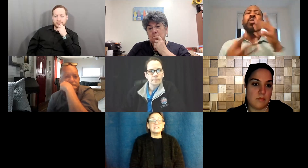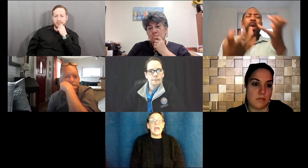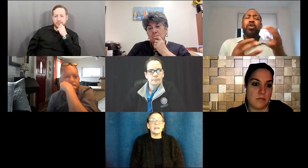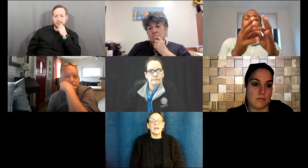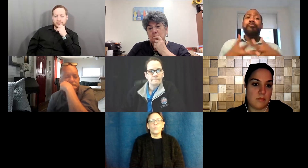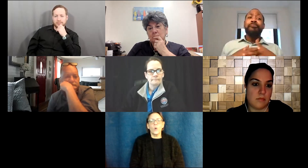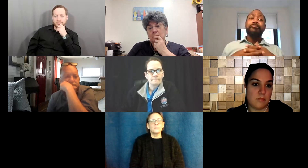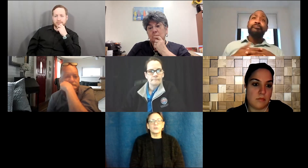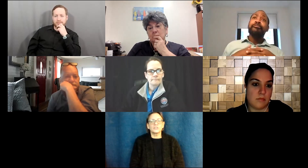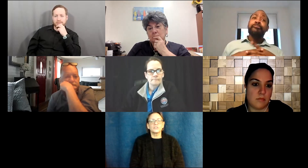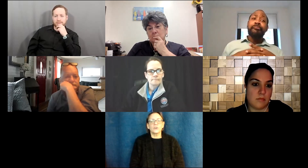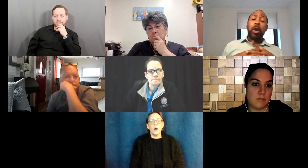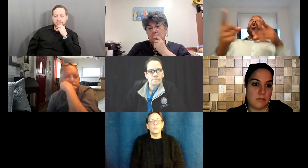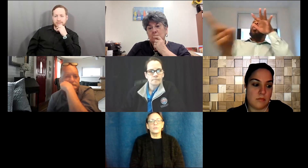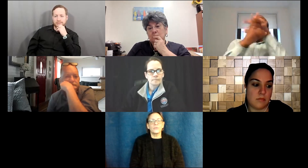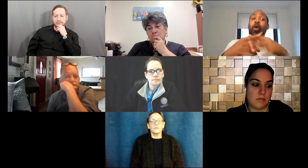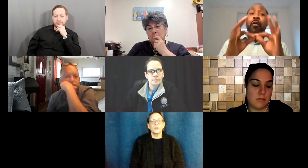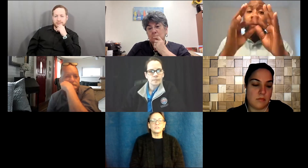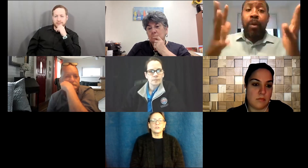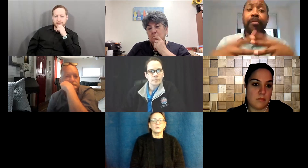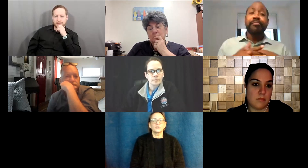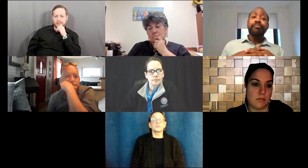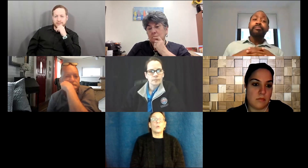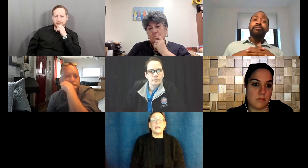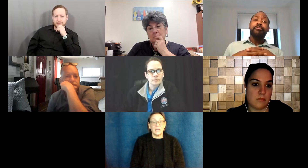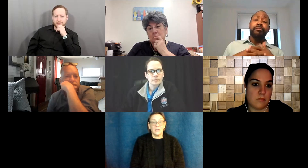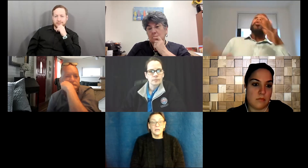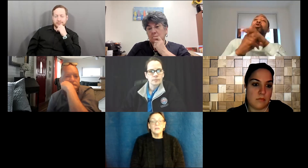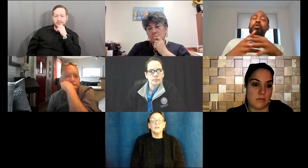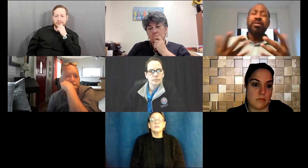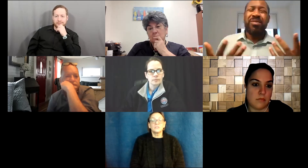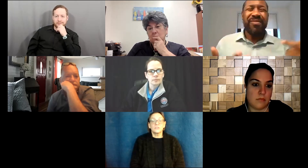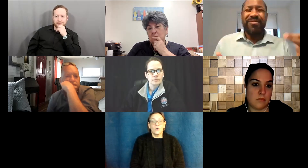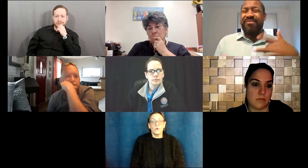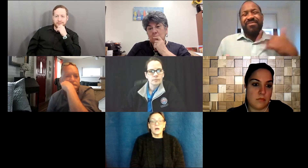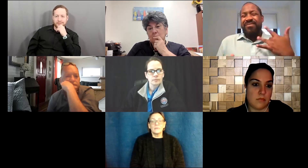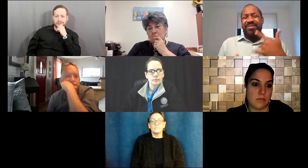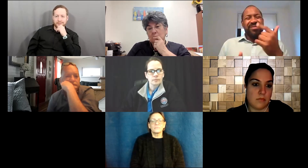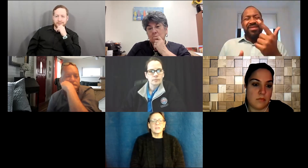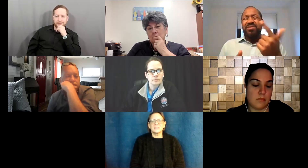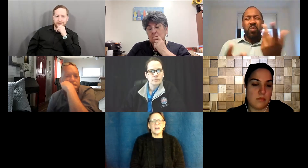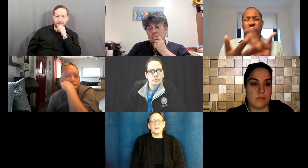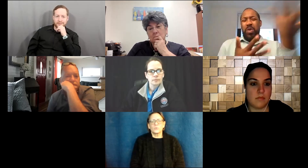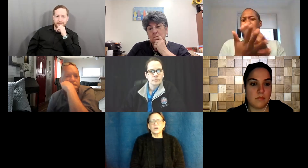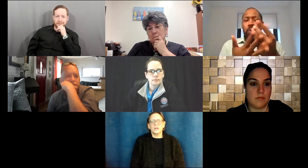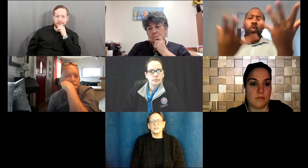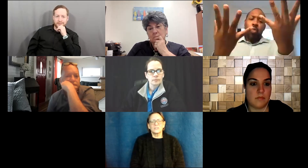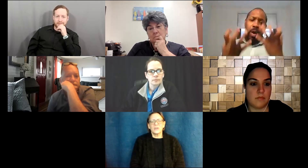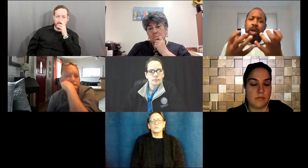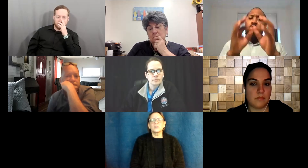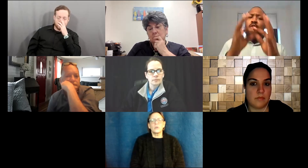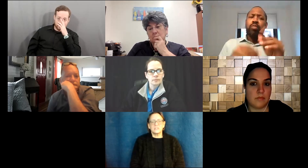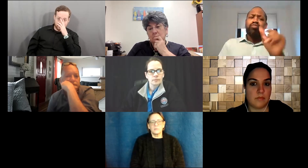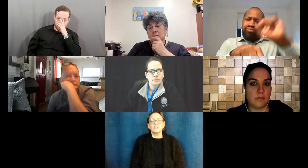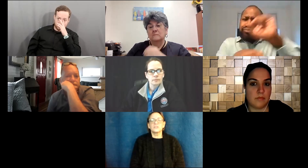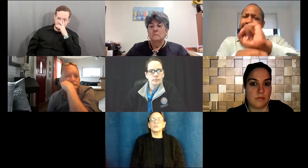every day and have one person show up with their, you know, interpreters just waiting. So that's not going to work. So that's